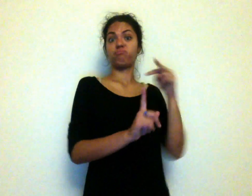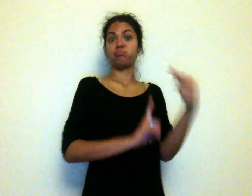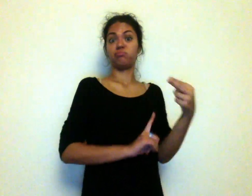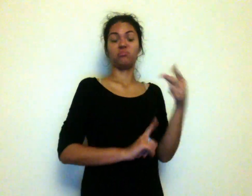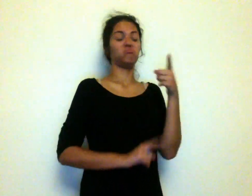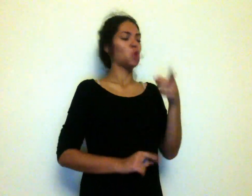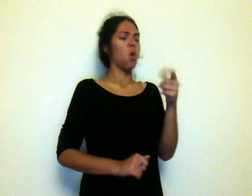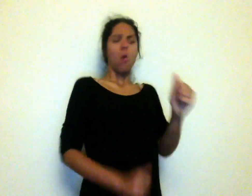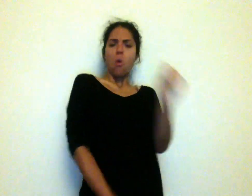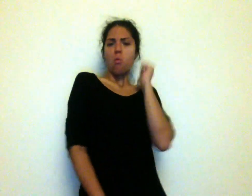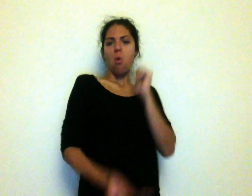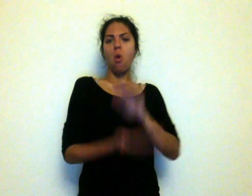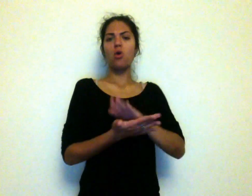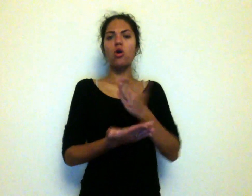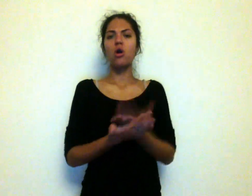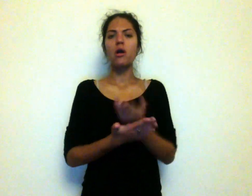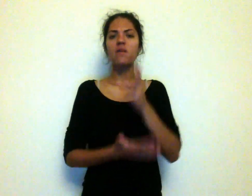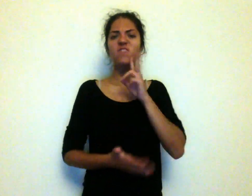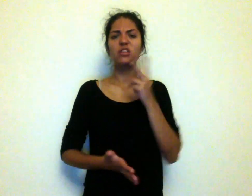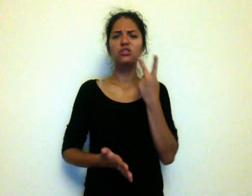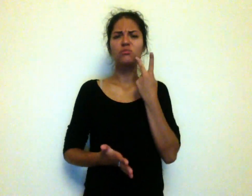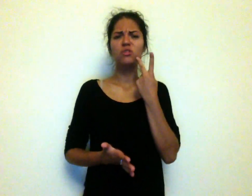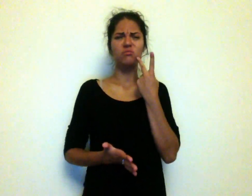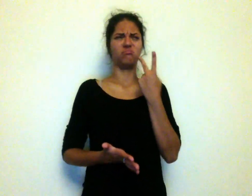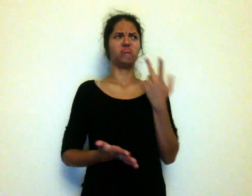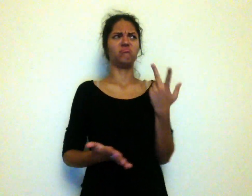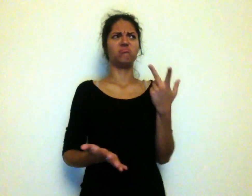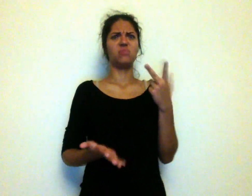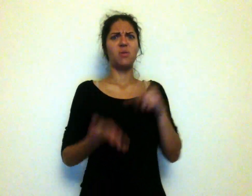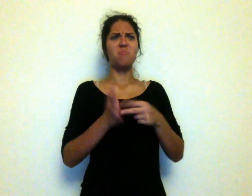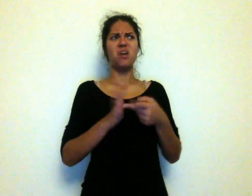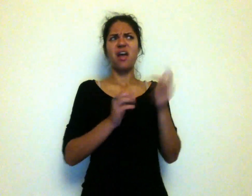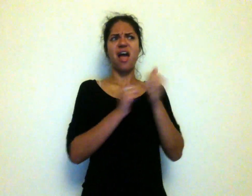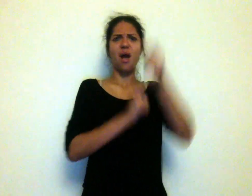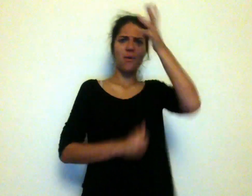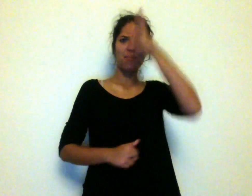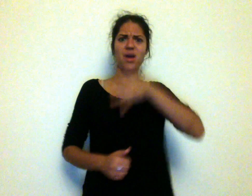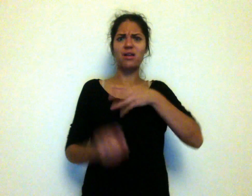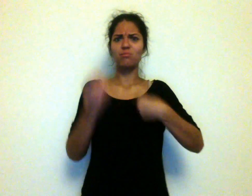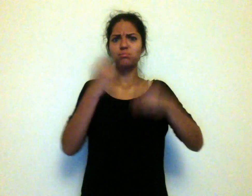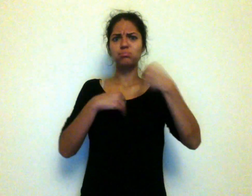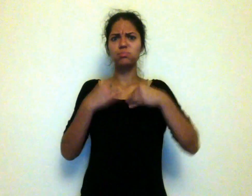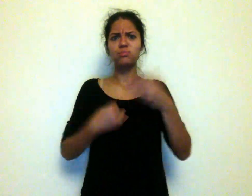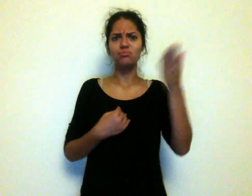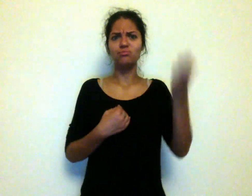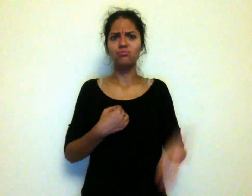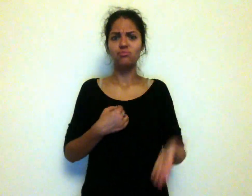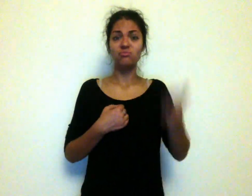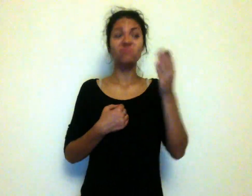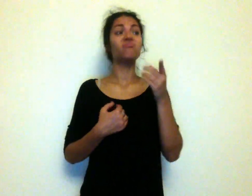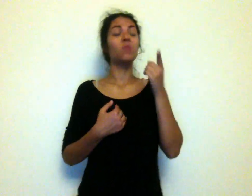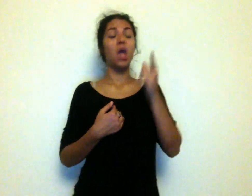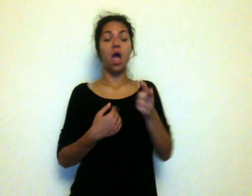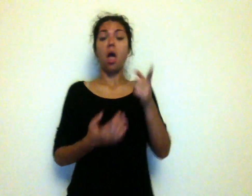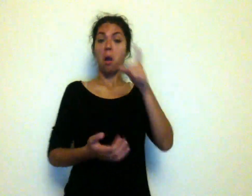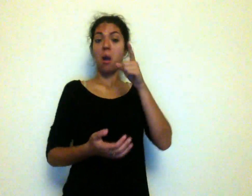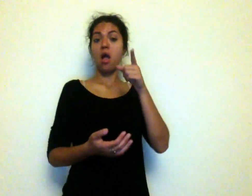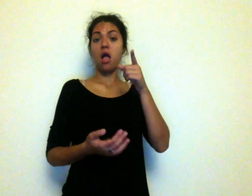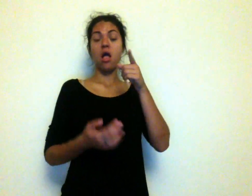the reason he didn't is because even vegetables were a form of life. So you say, how did he sustain himself? Well, everybody who believes such extremes